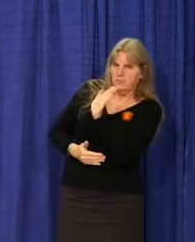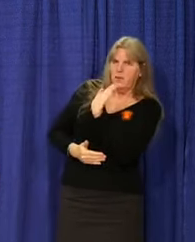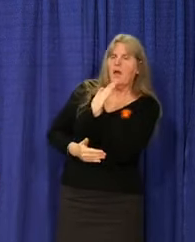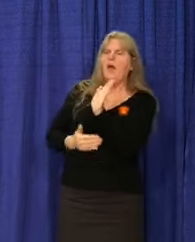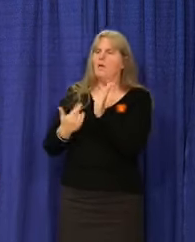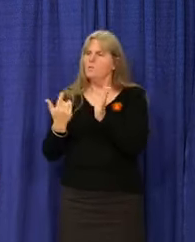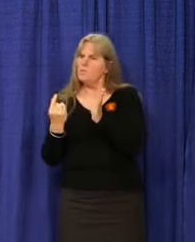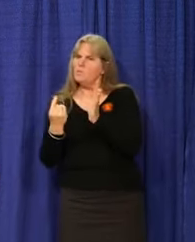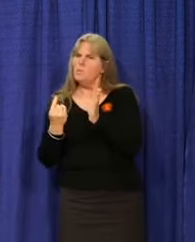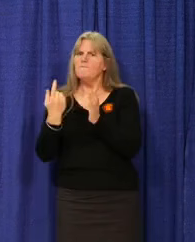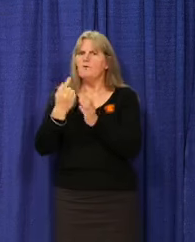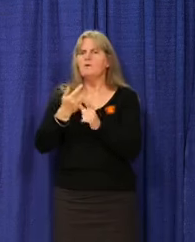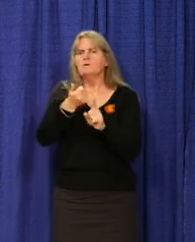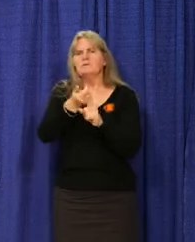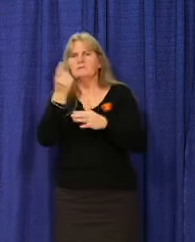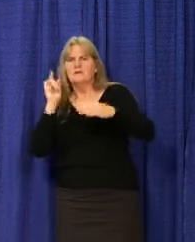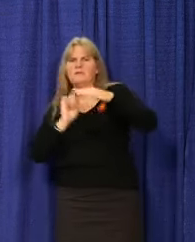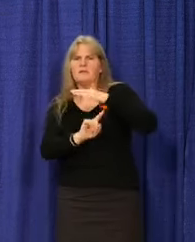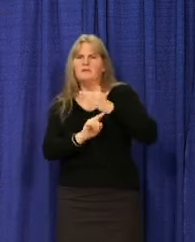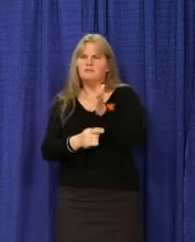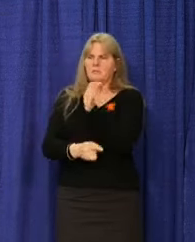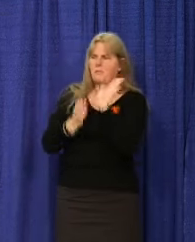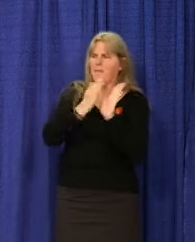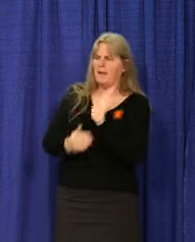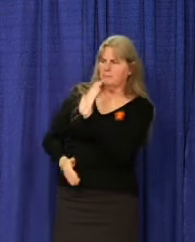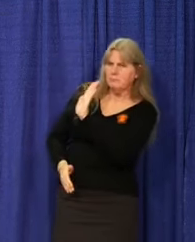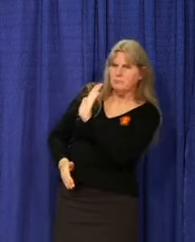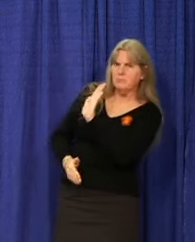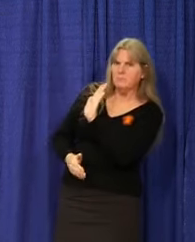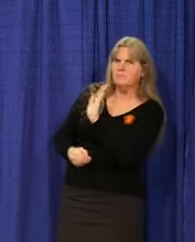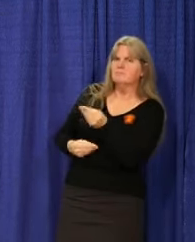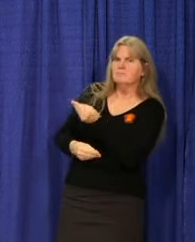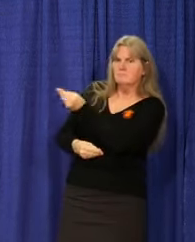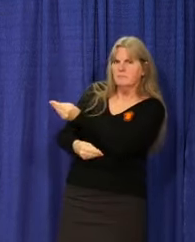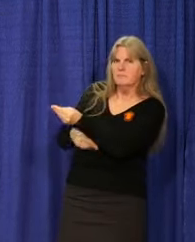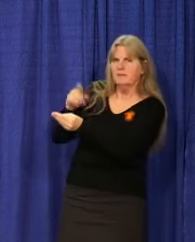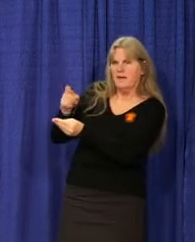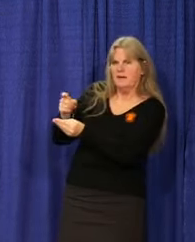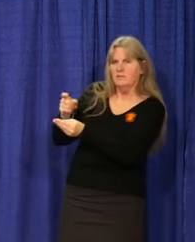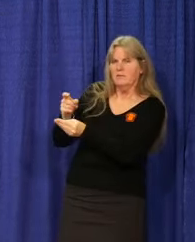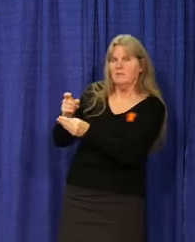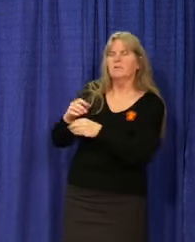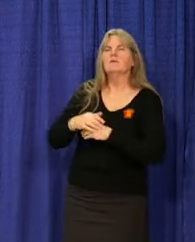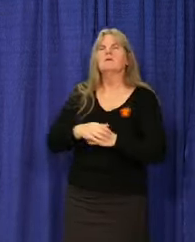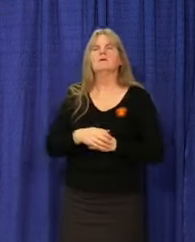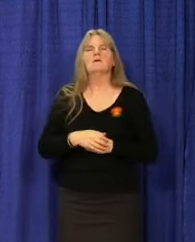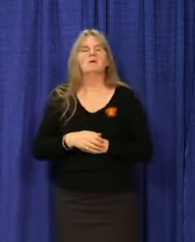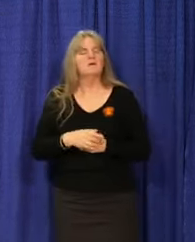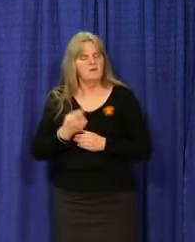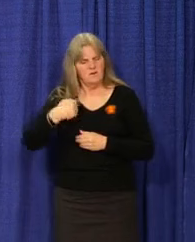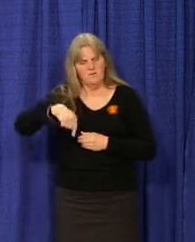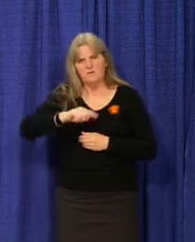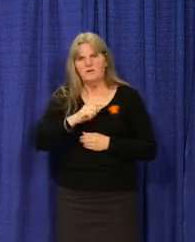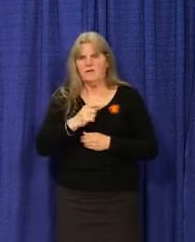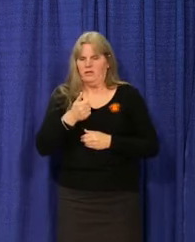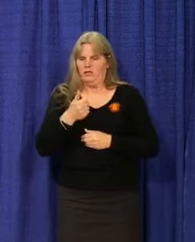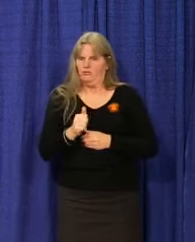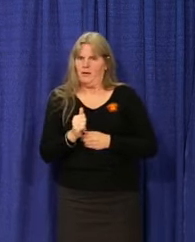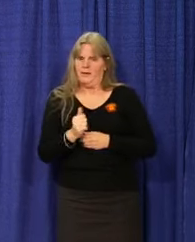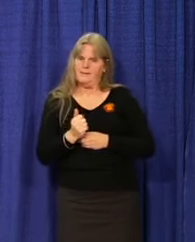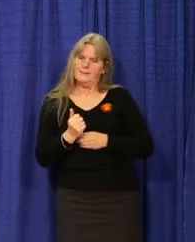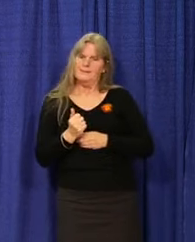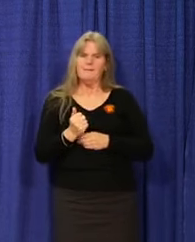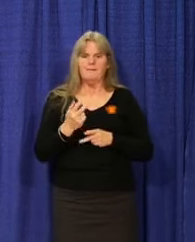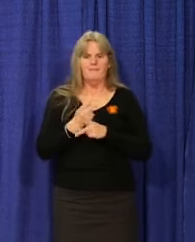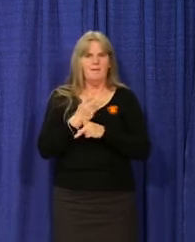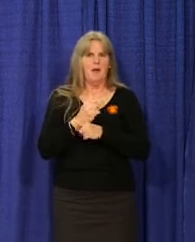14-day self-isolation plan. Our work with Canada to tighten up compliance for in-transit travelers